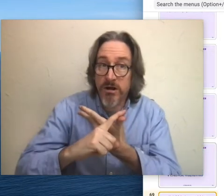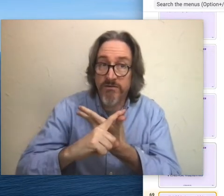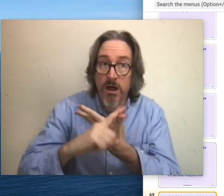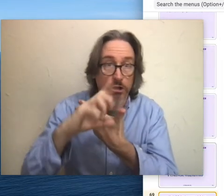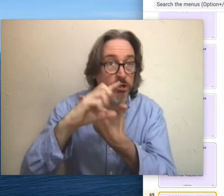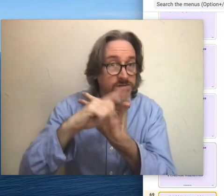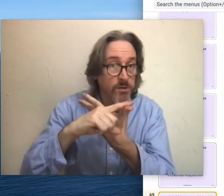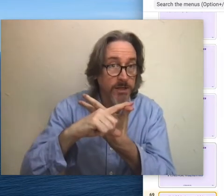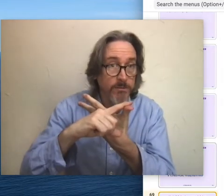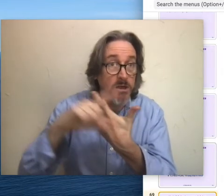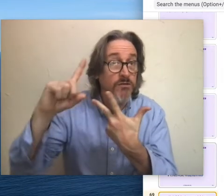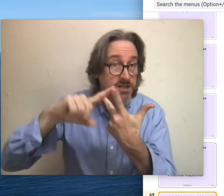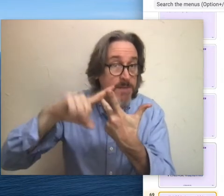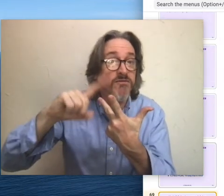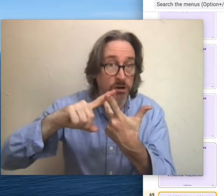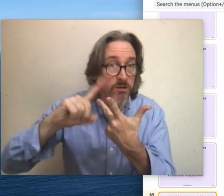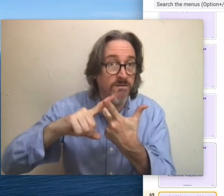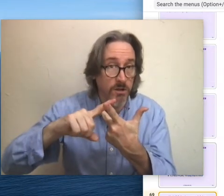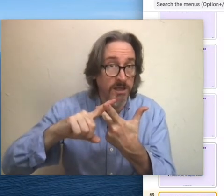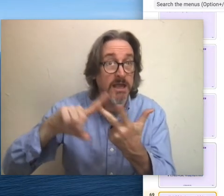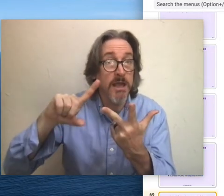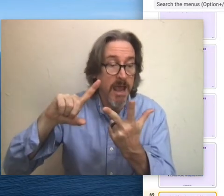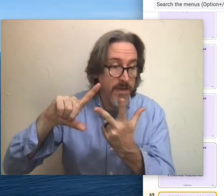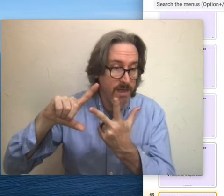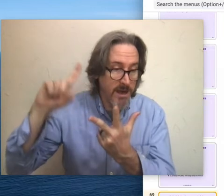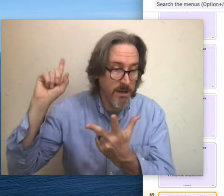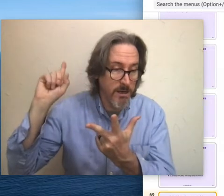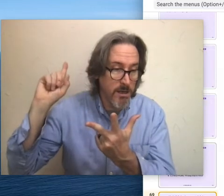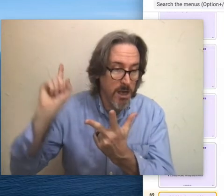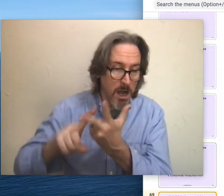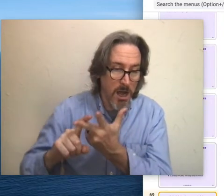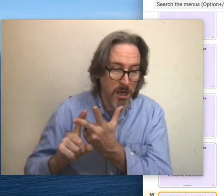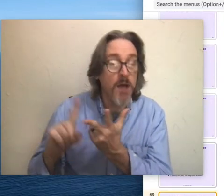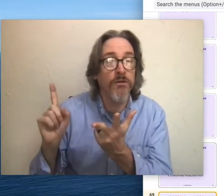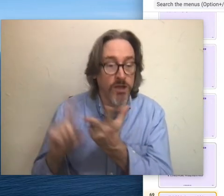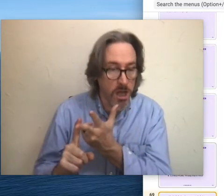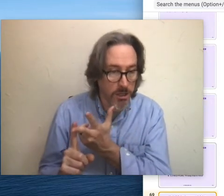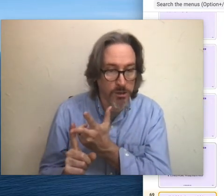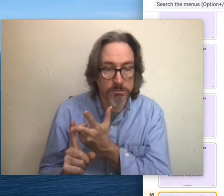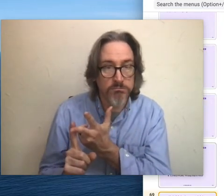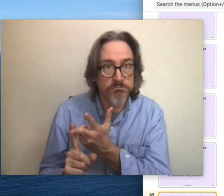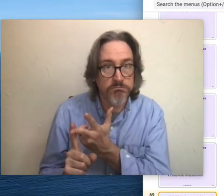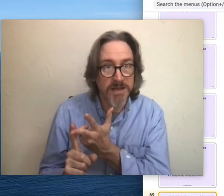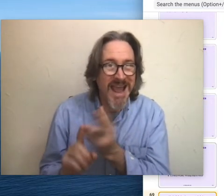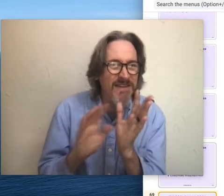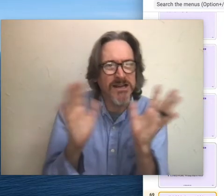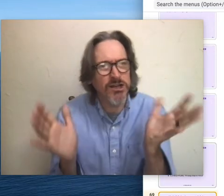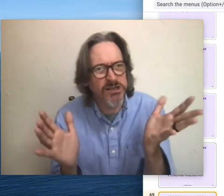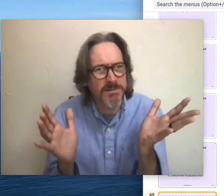number of articles of clothing, the type of article of clothing, and then the